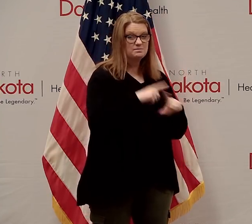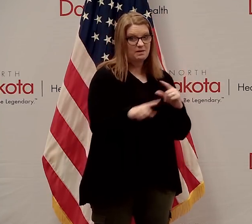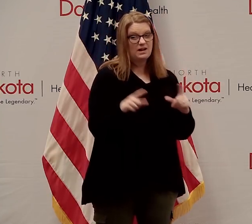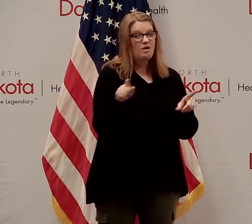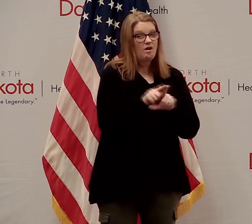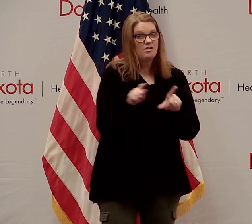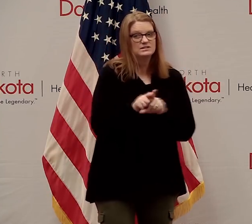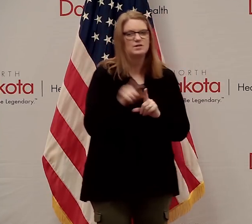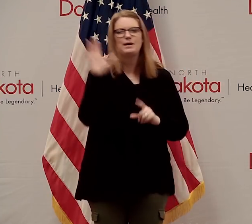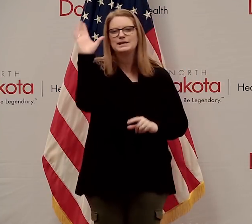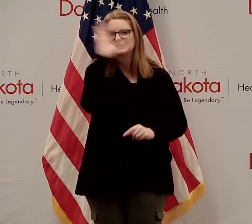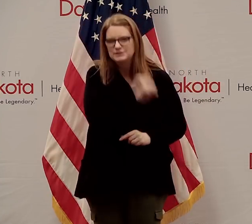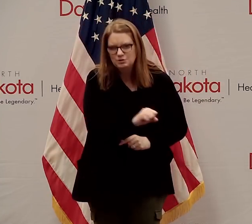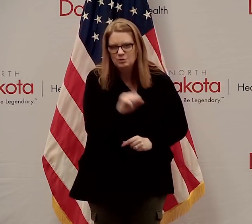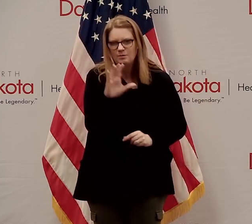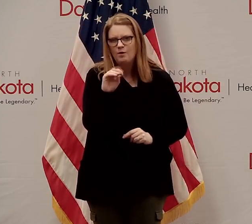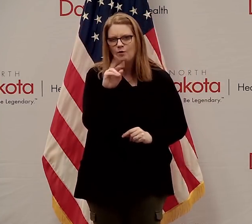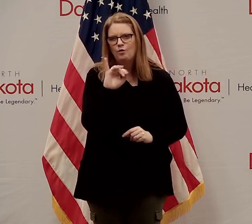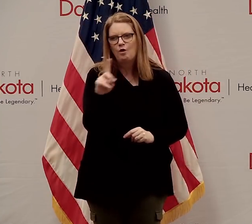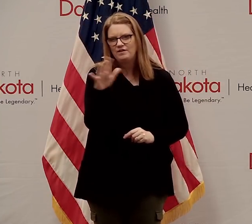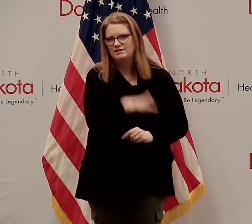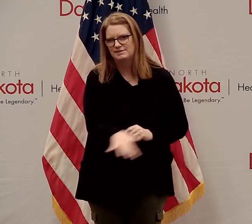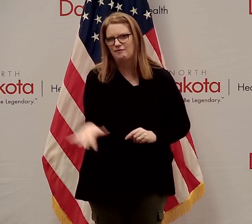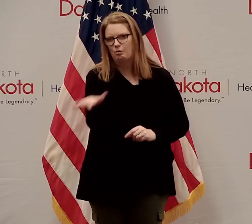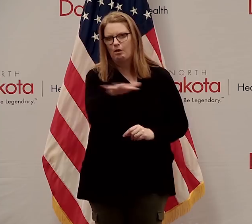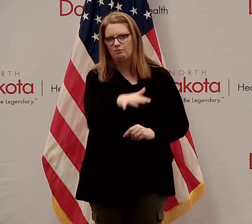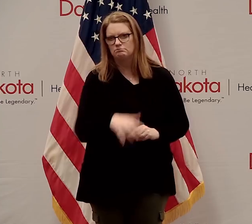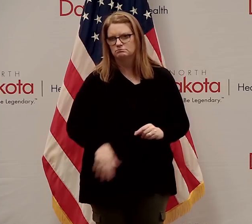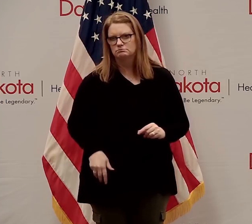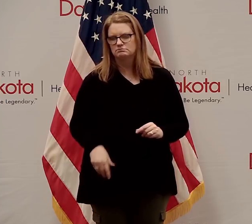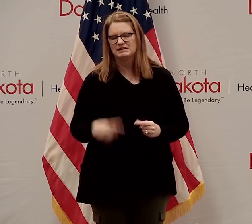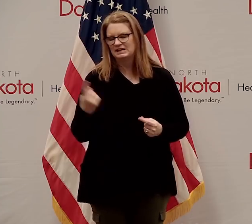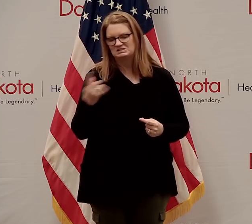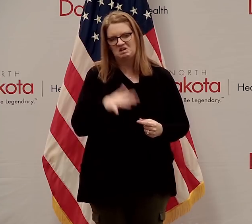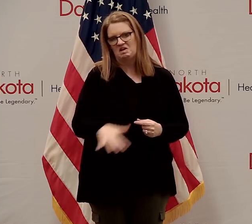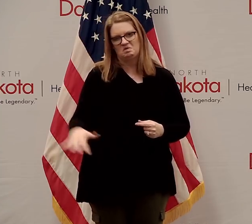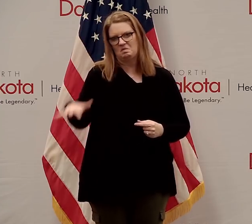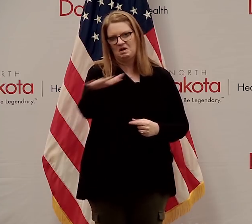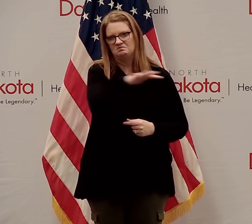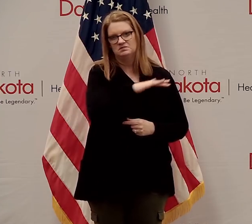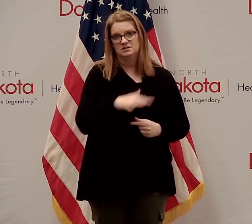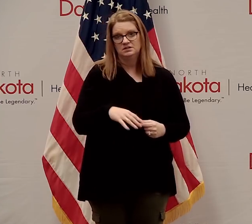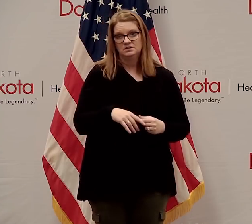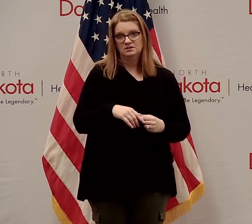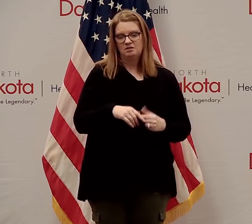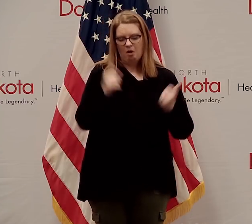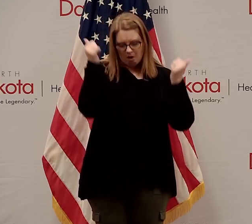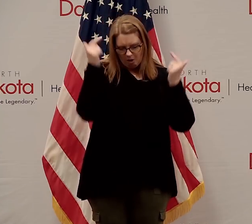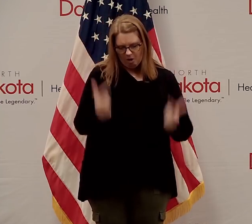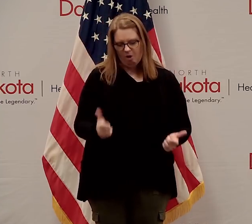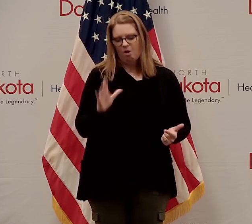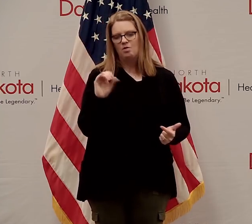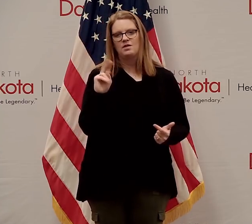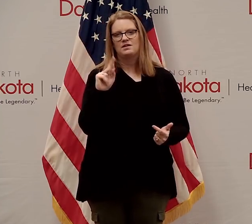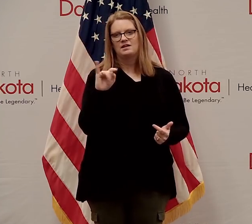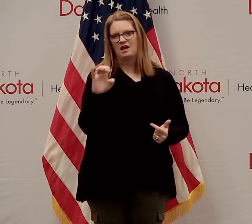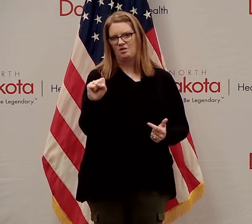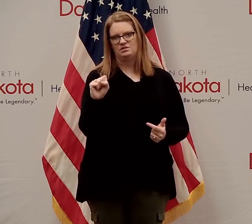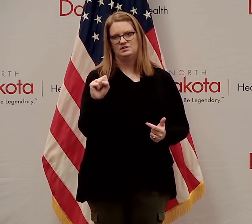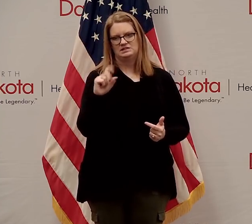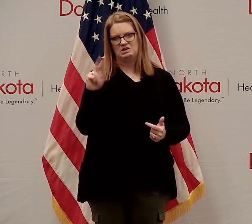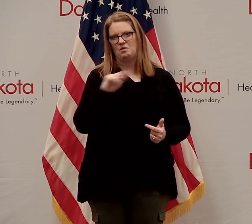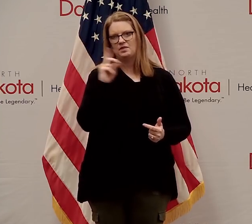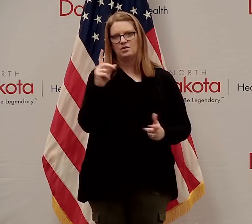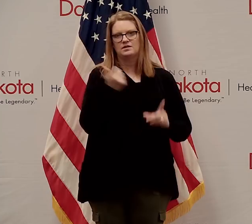COVID-19 is everywhere because everybody, and there's no county in North Dakota which doesn't have people that travel